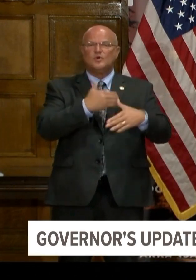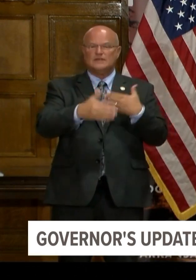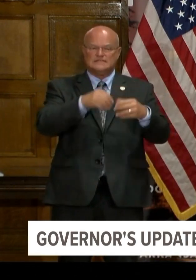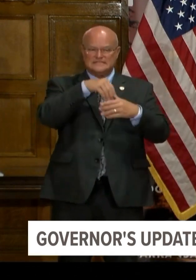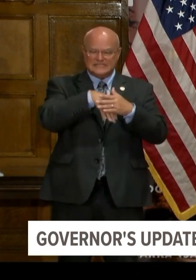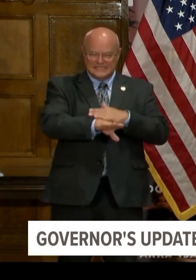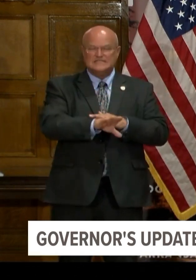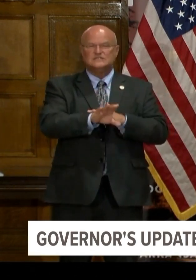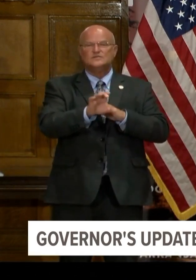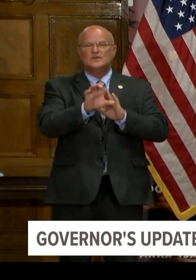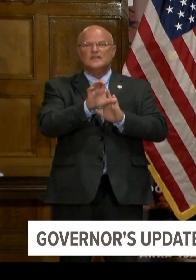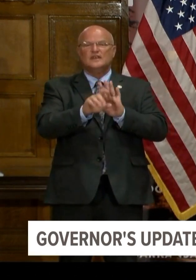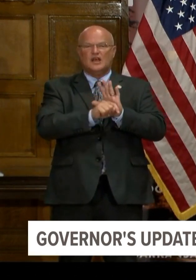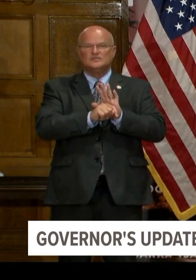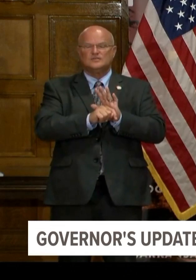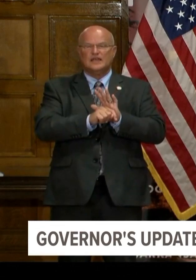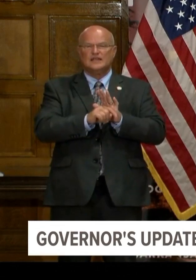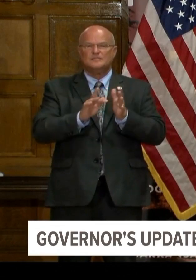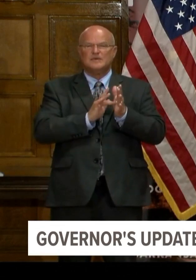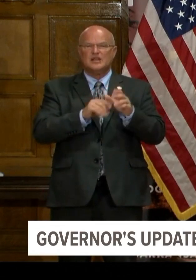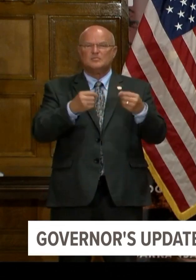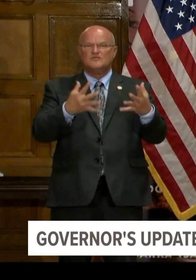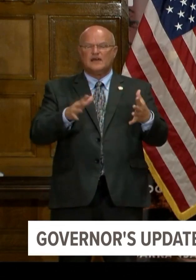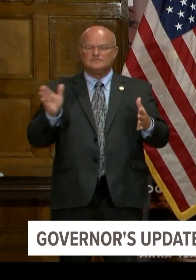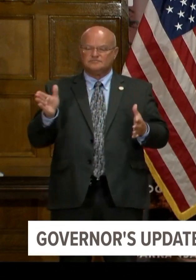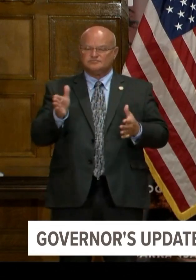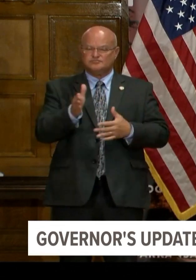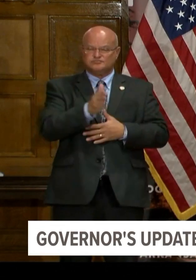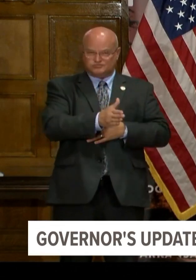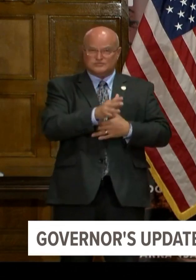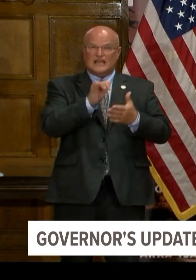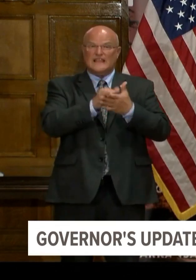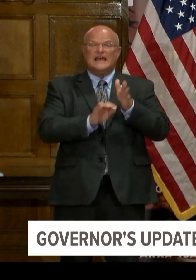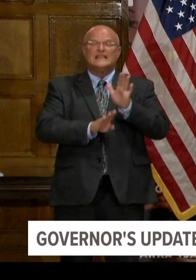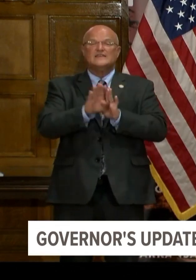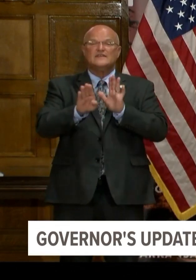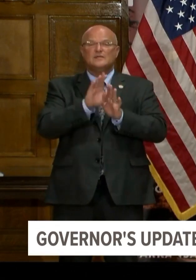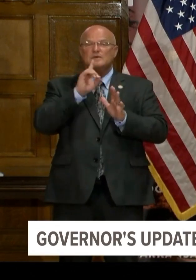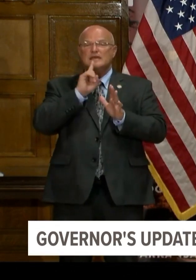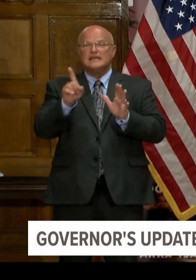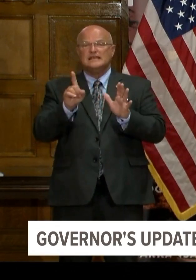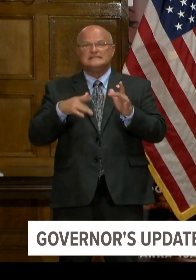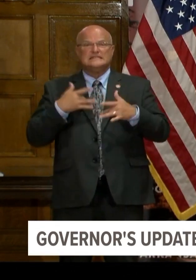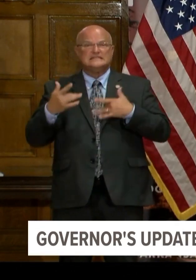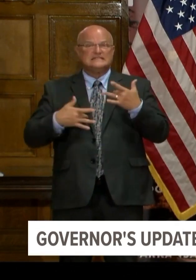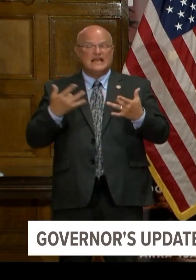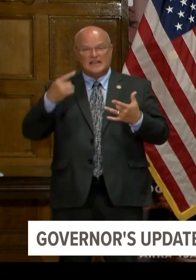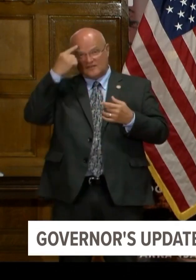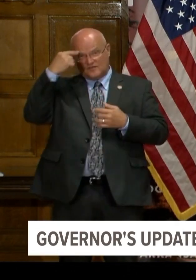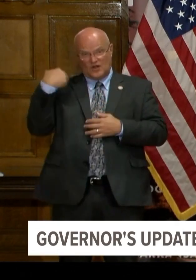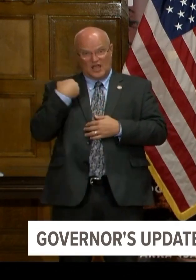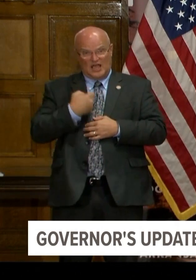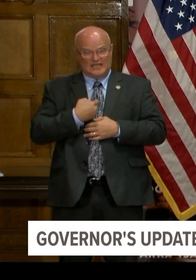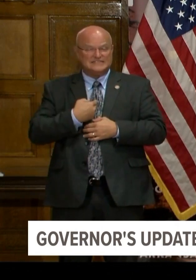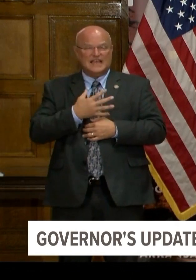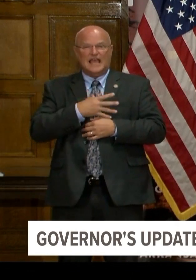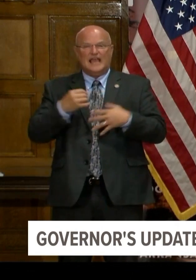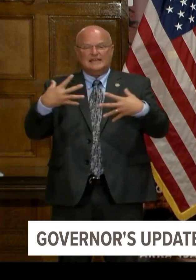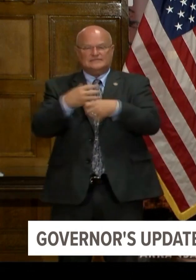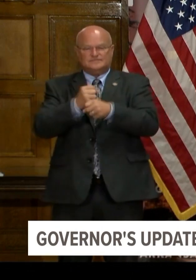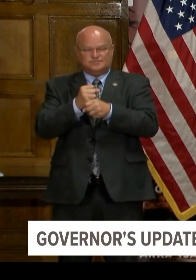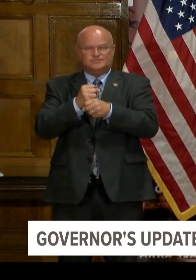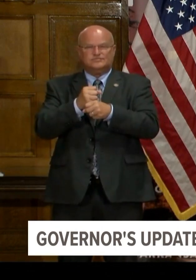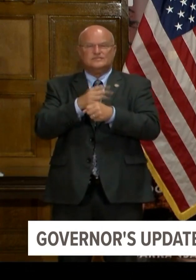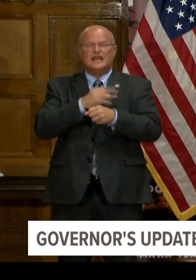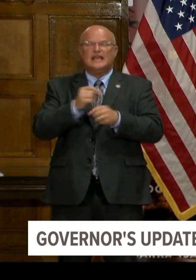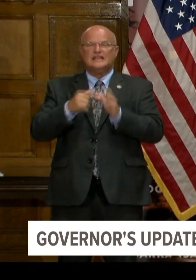our contract medical provider. So that development is an exciting enhancement for us internally